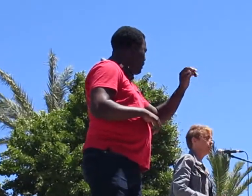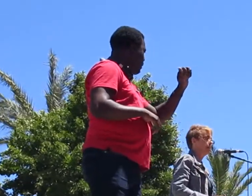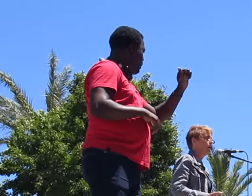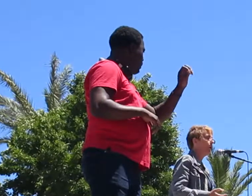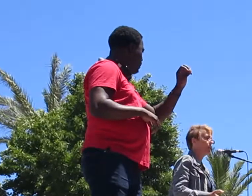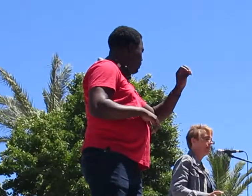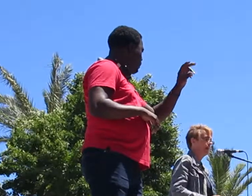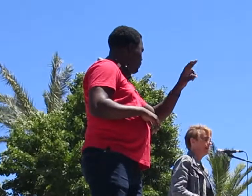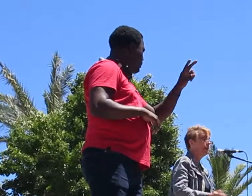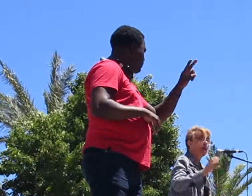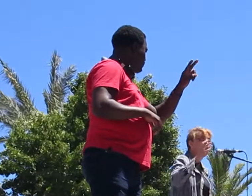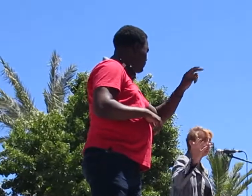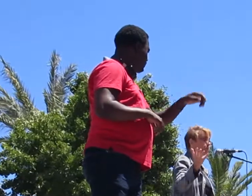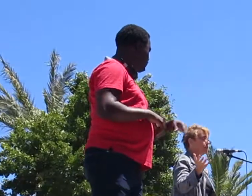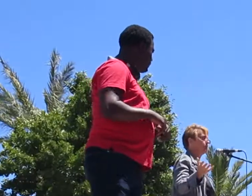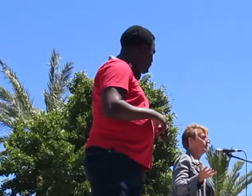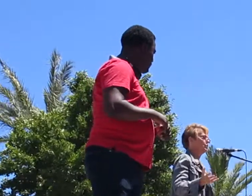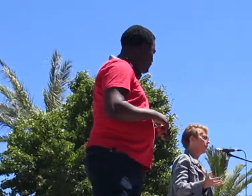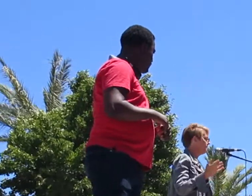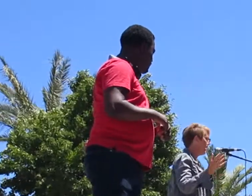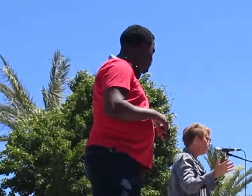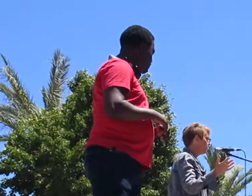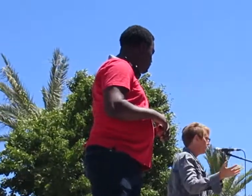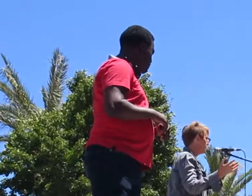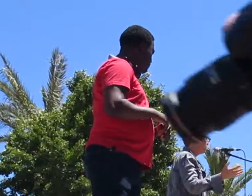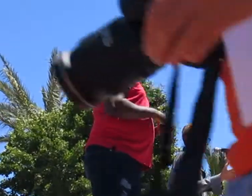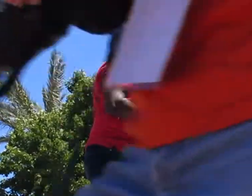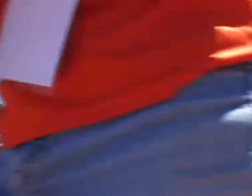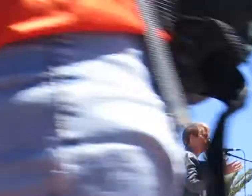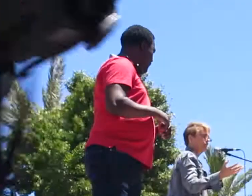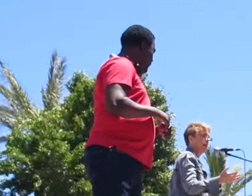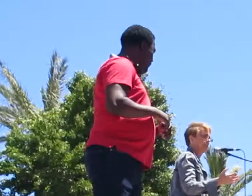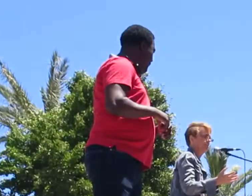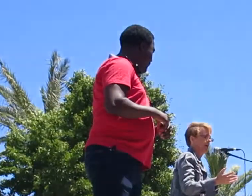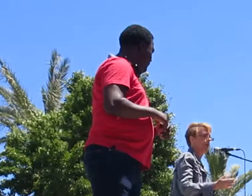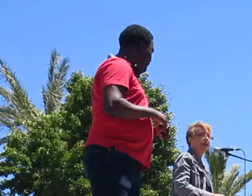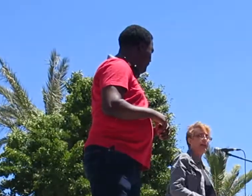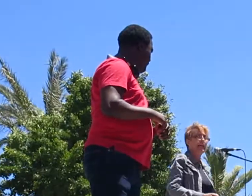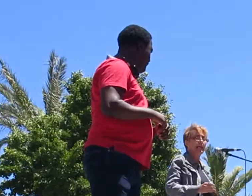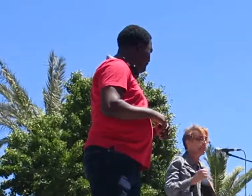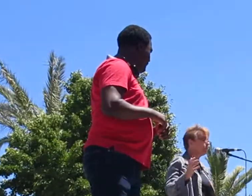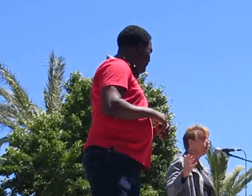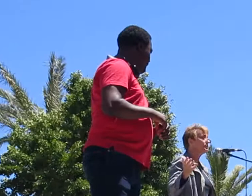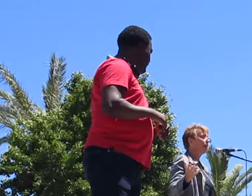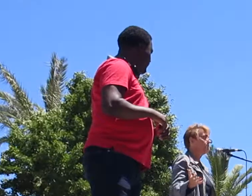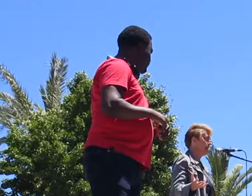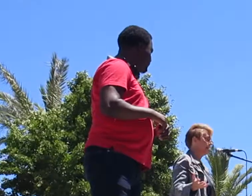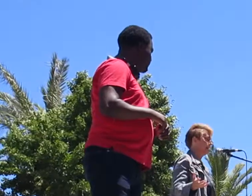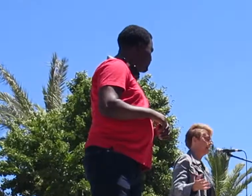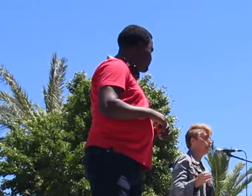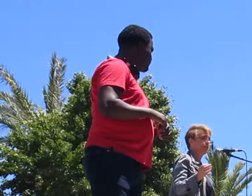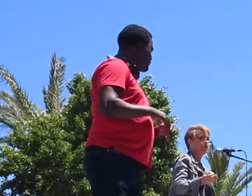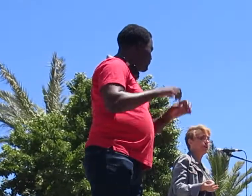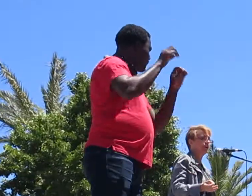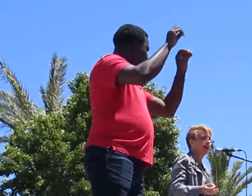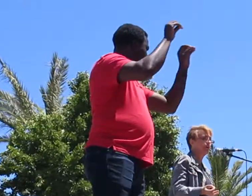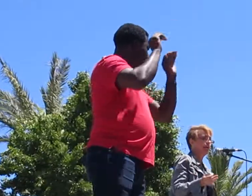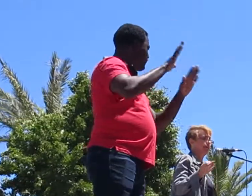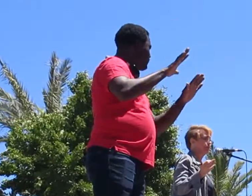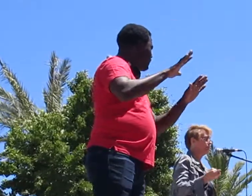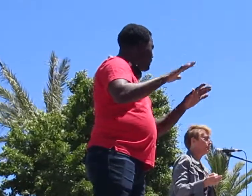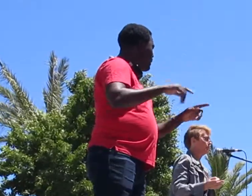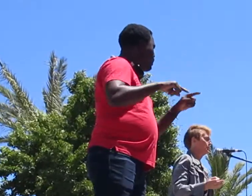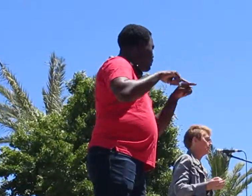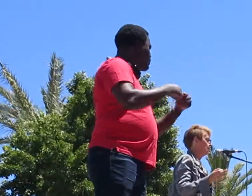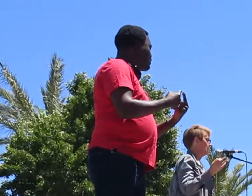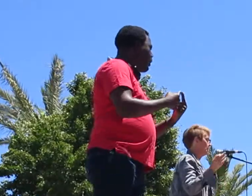People started joining online. Everyone started sharing how this health bill will affect them. It was amazing. What started out